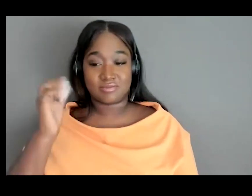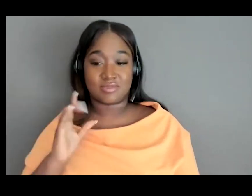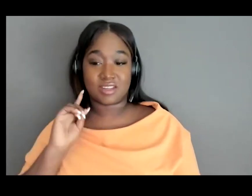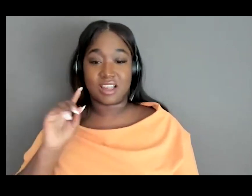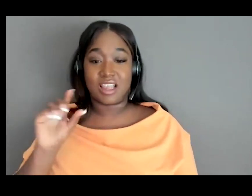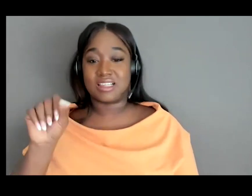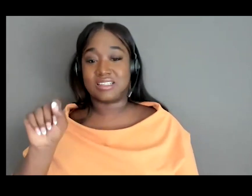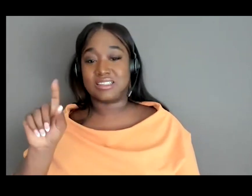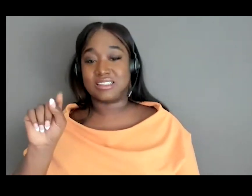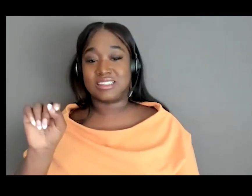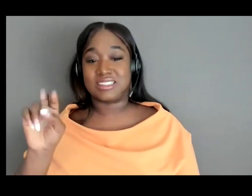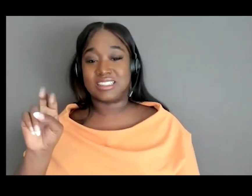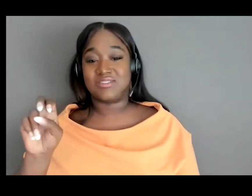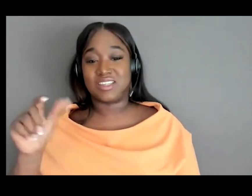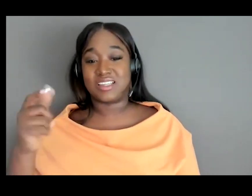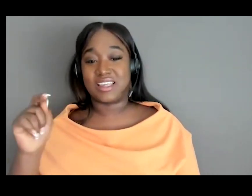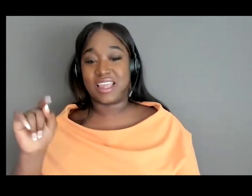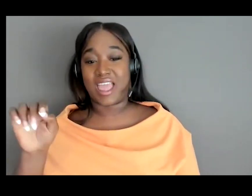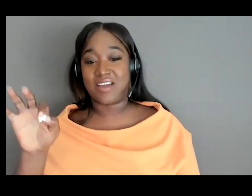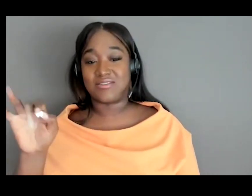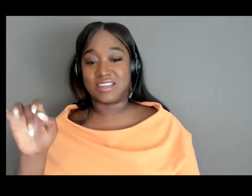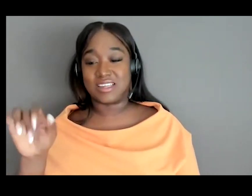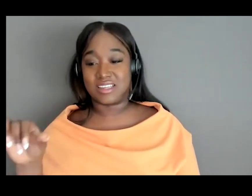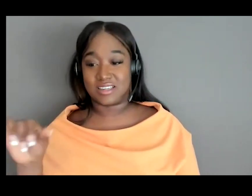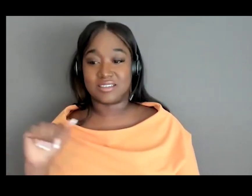Just one comment. This is Steve Yaffe.